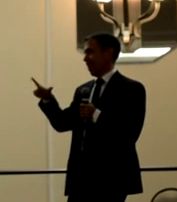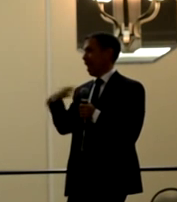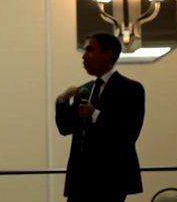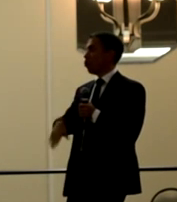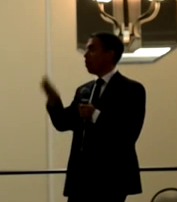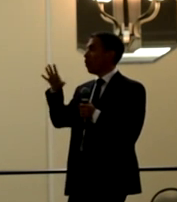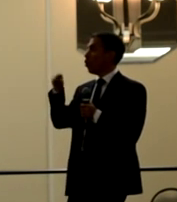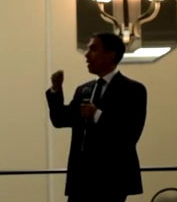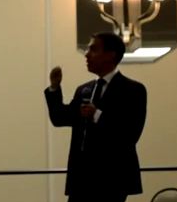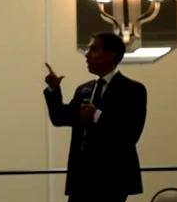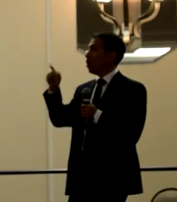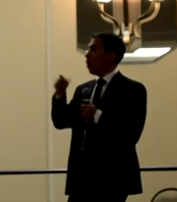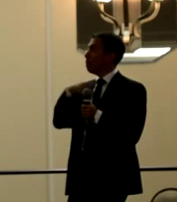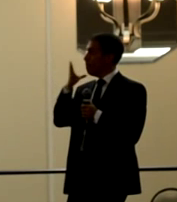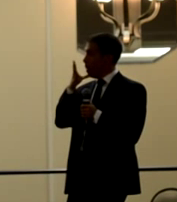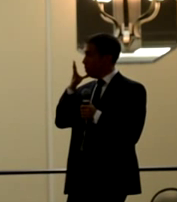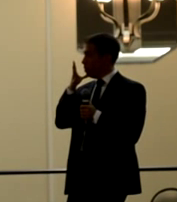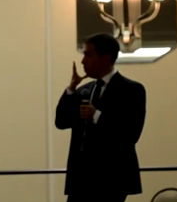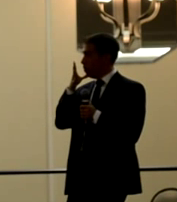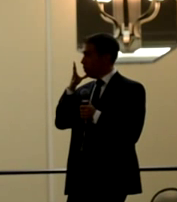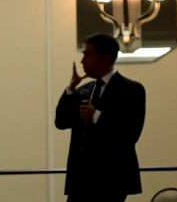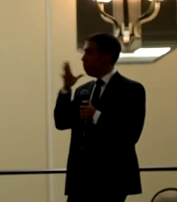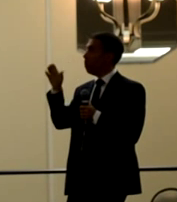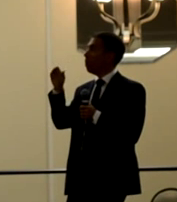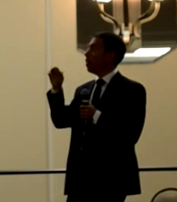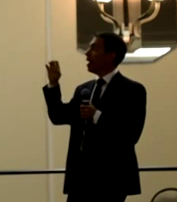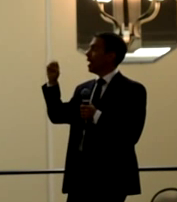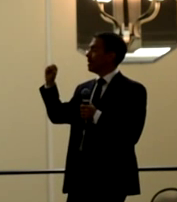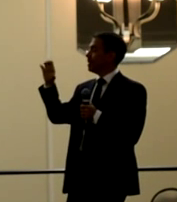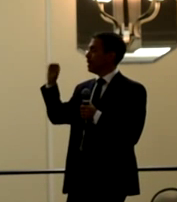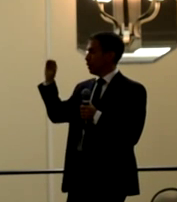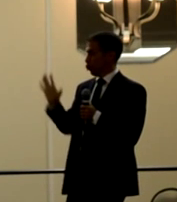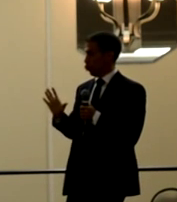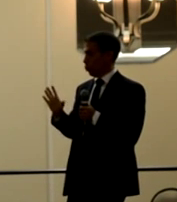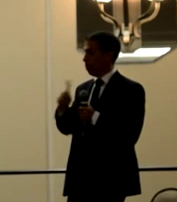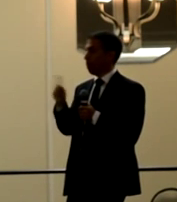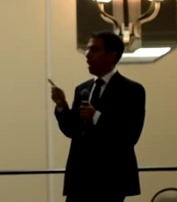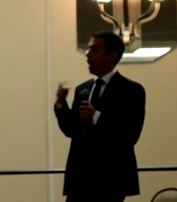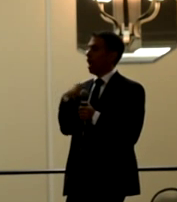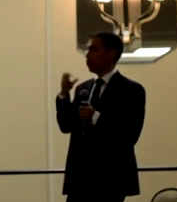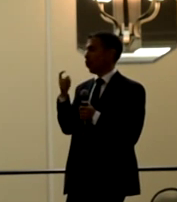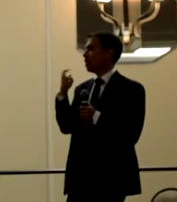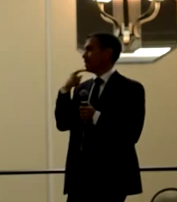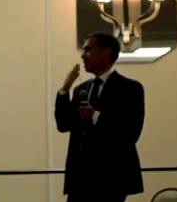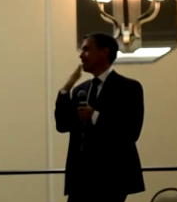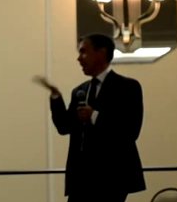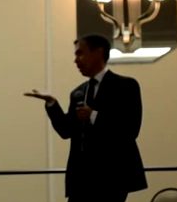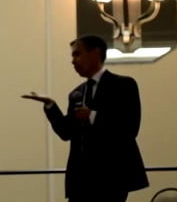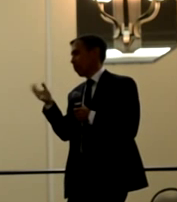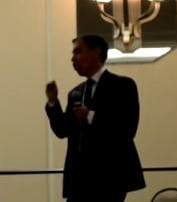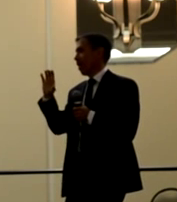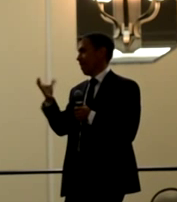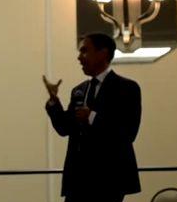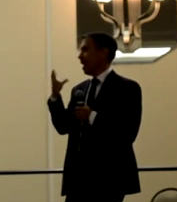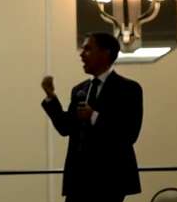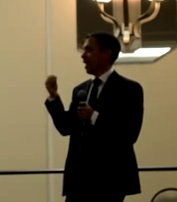grew up learning ASL with my mom, being an ESC teacher, but I just wanted to take more